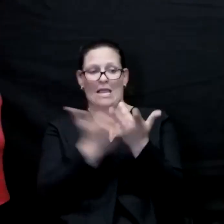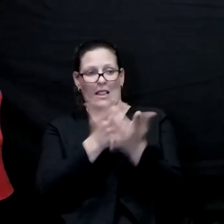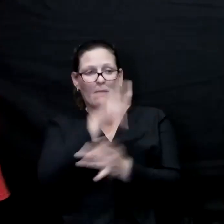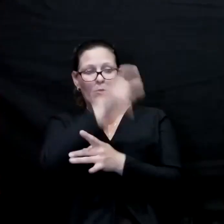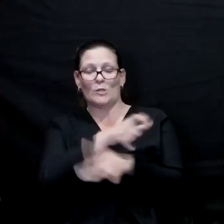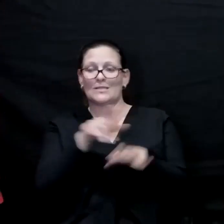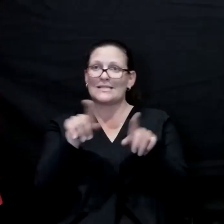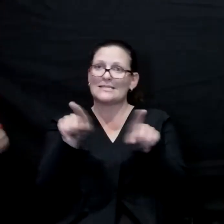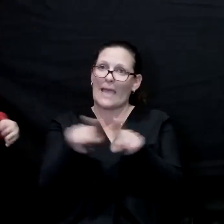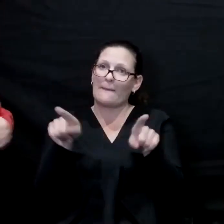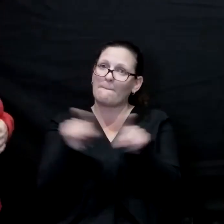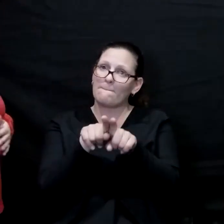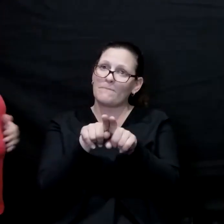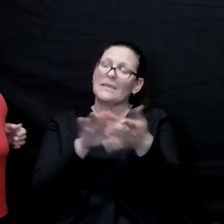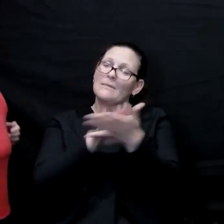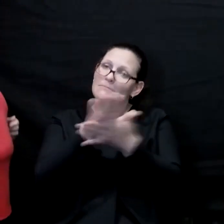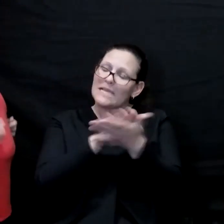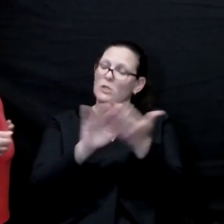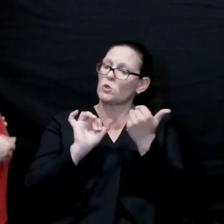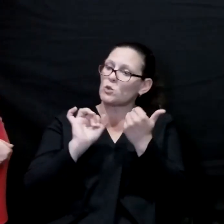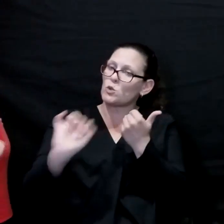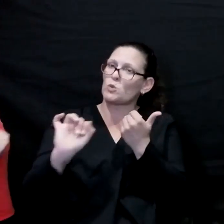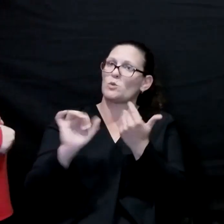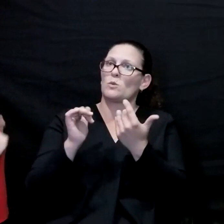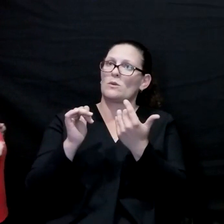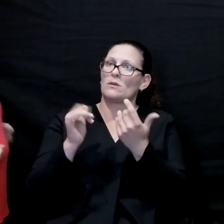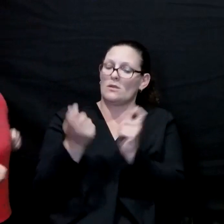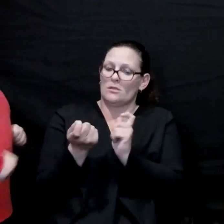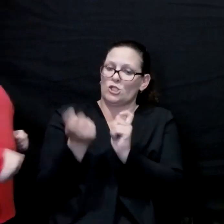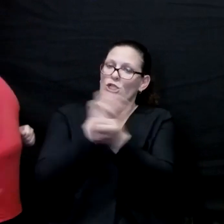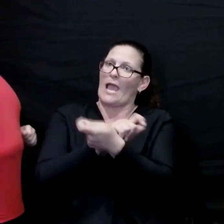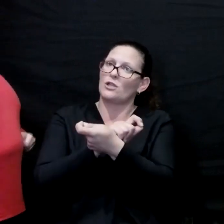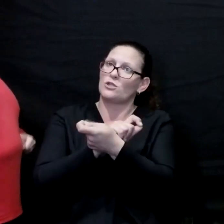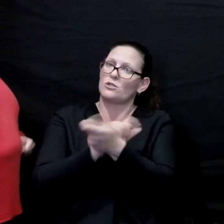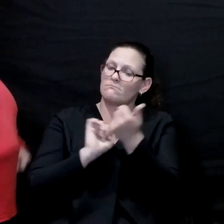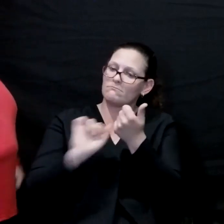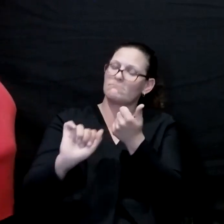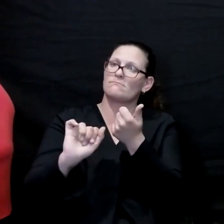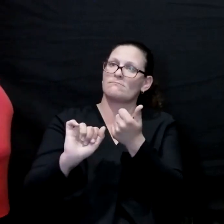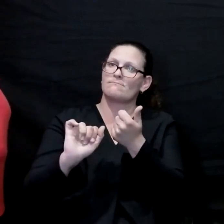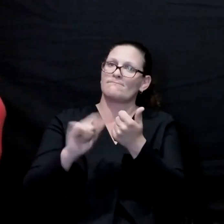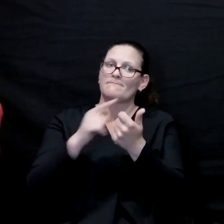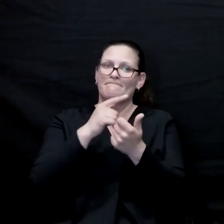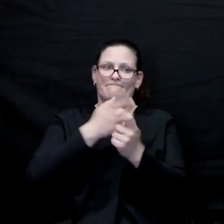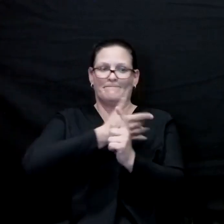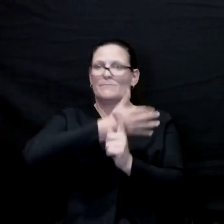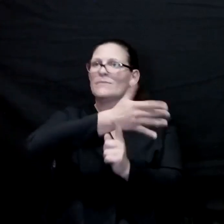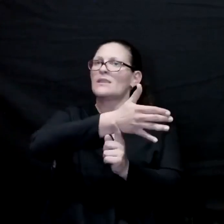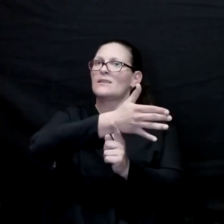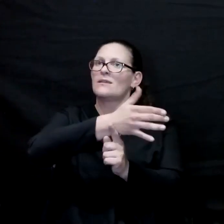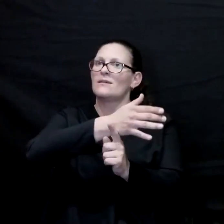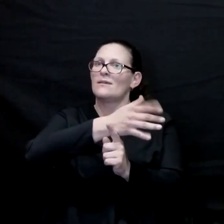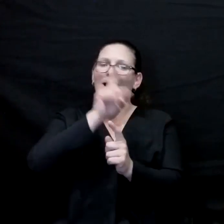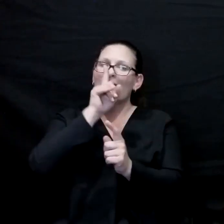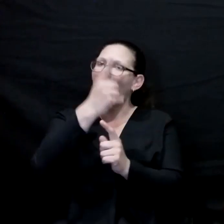landmark to make changes for other people who are facing the same problem that you have